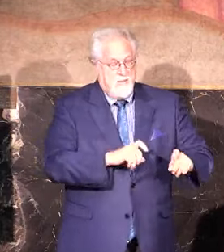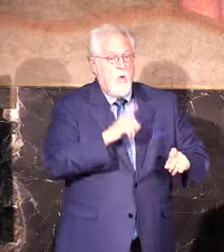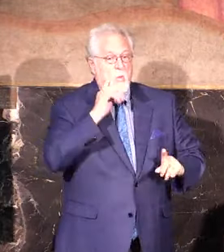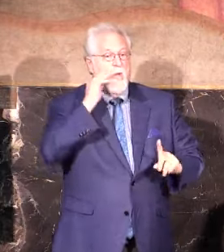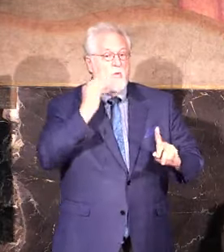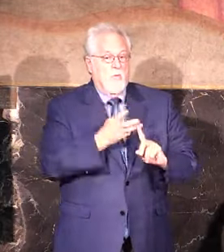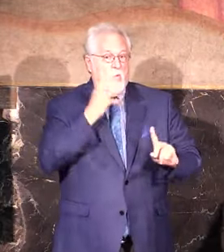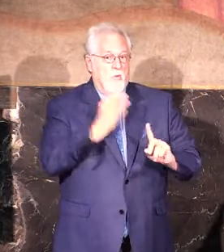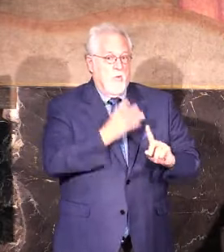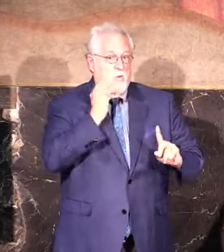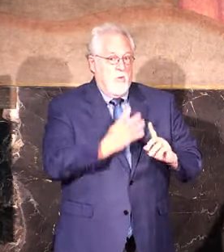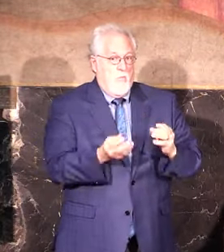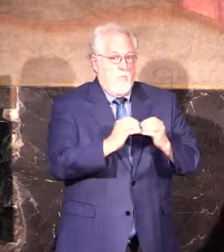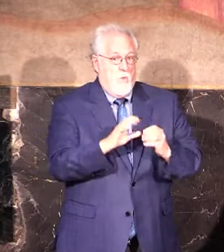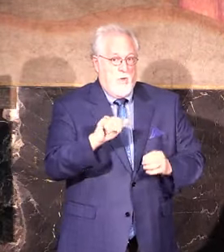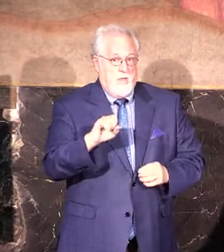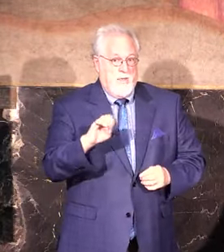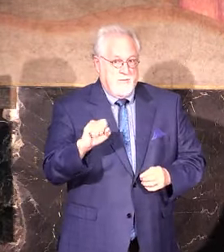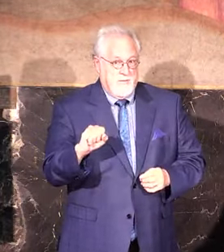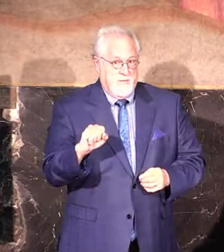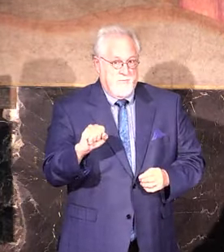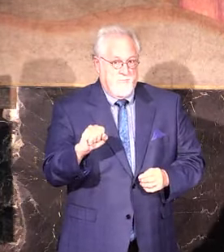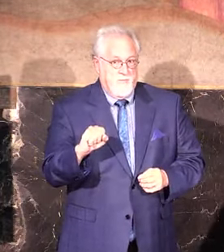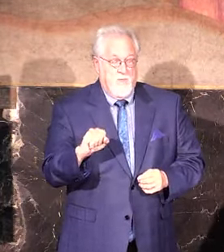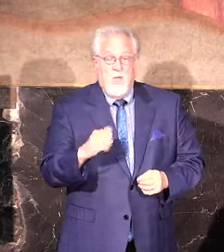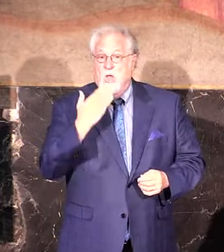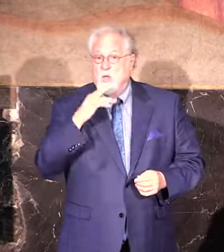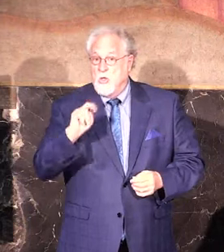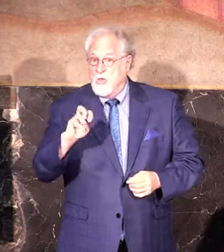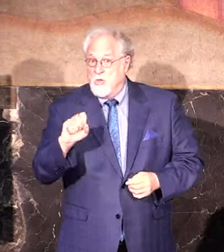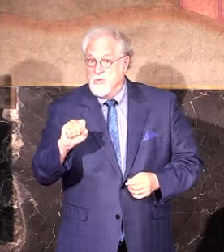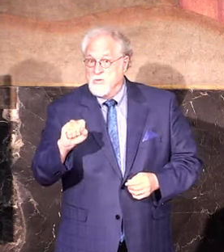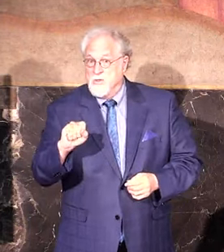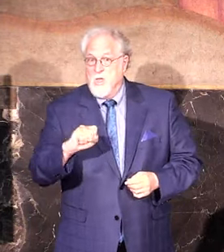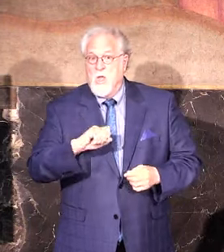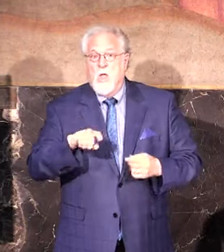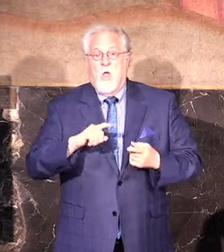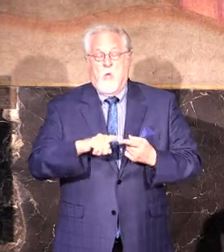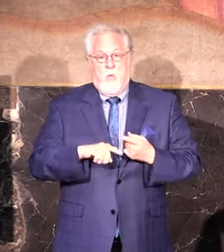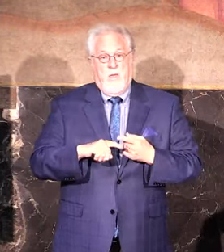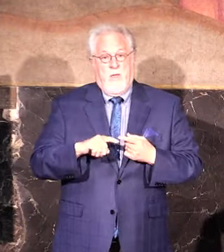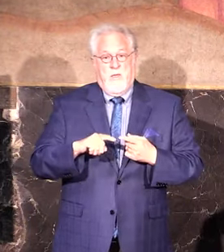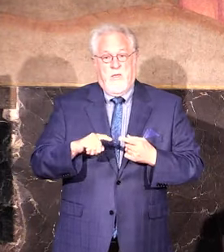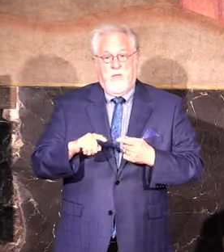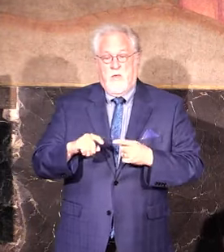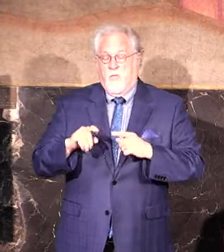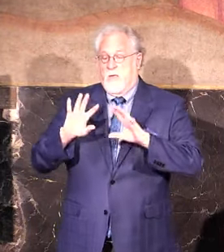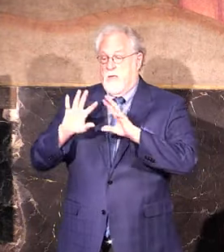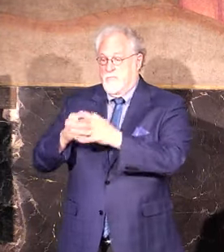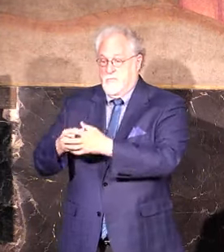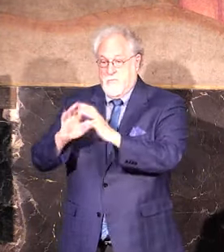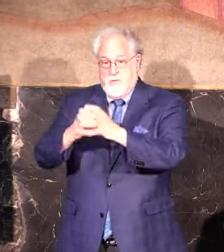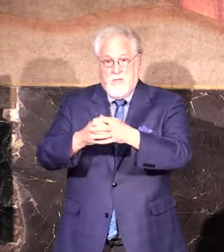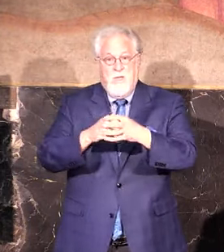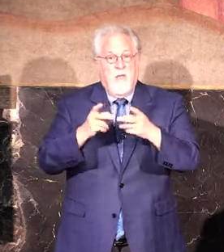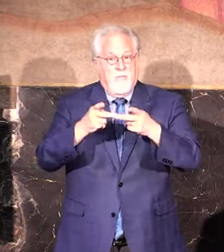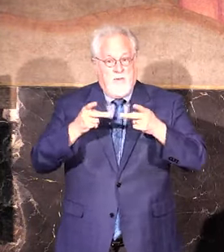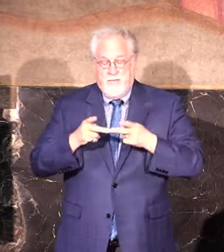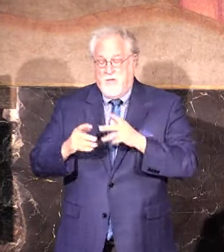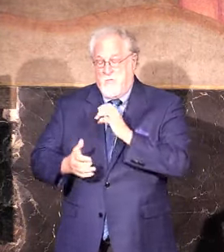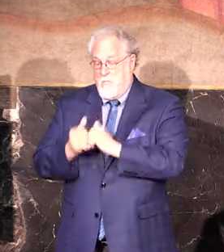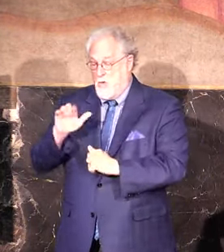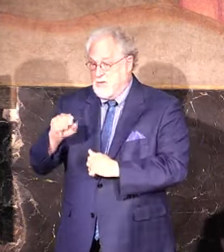reporting more cases. The good news is that when we go in there, these congregant settings, most of these cases that